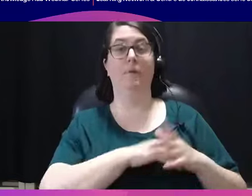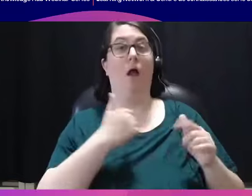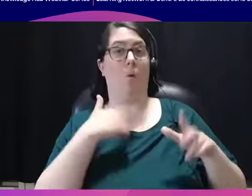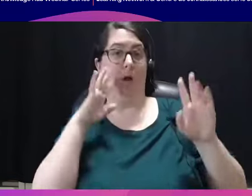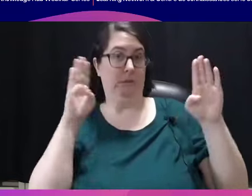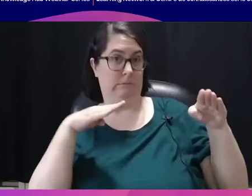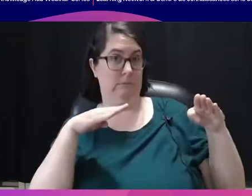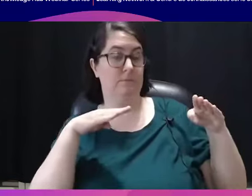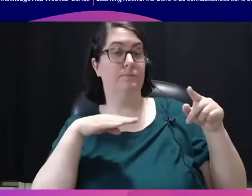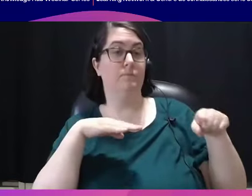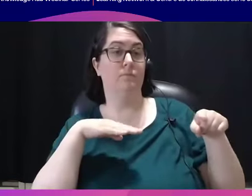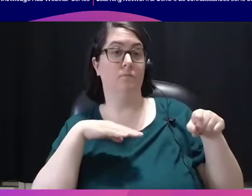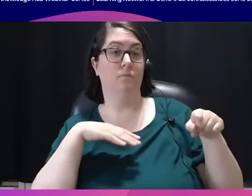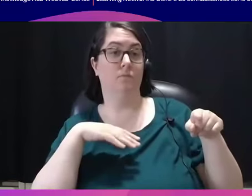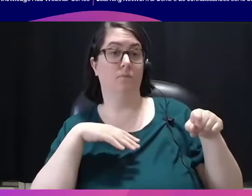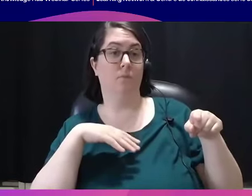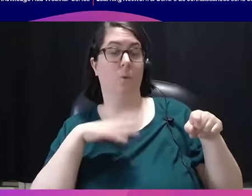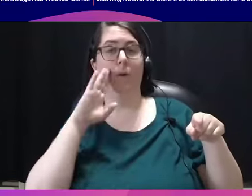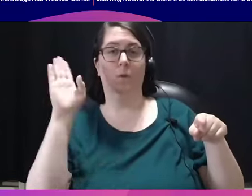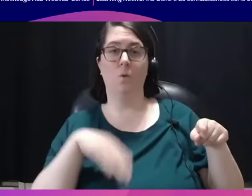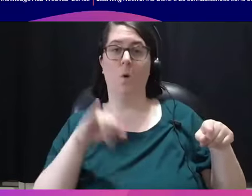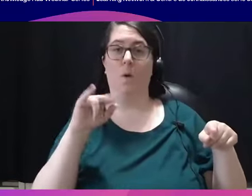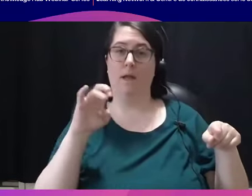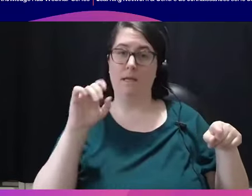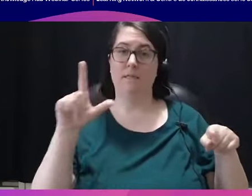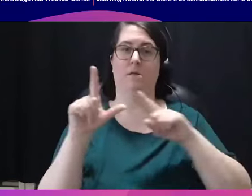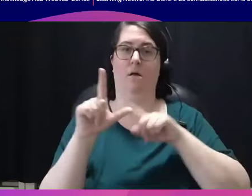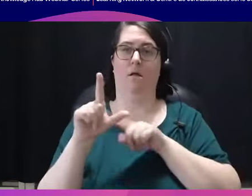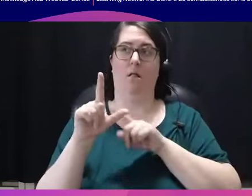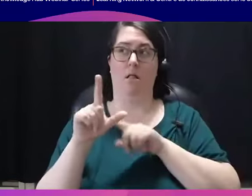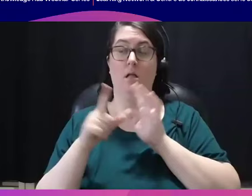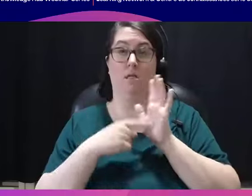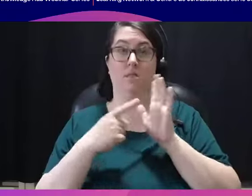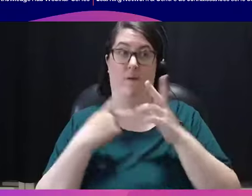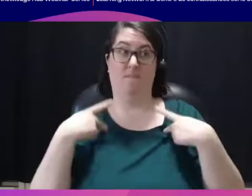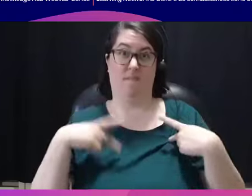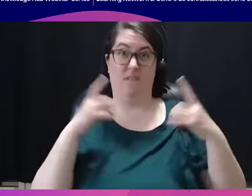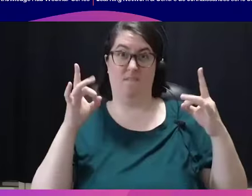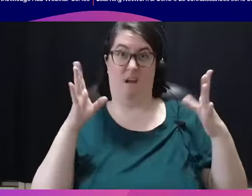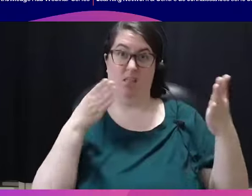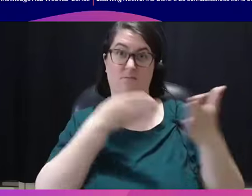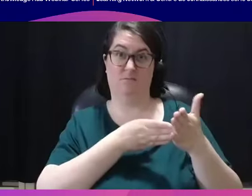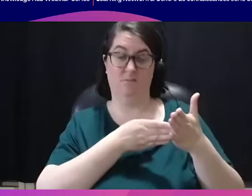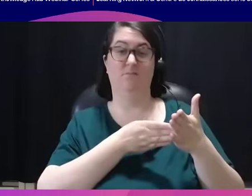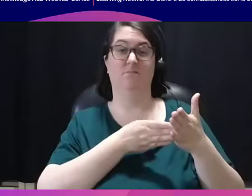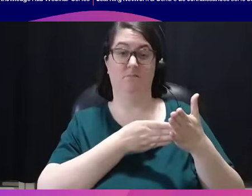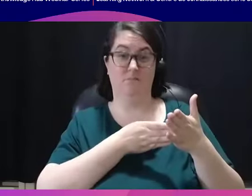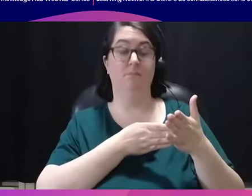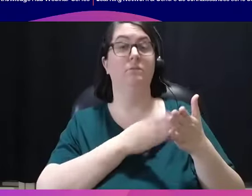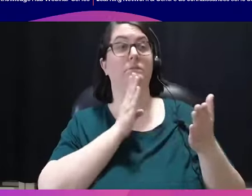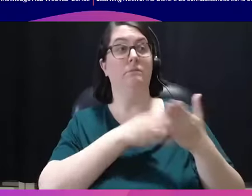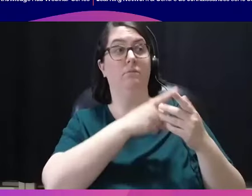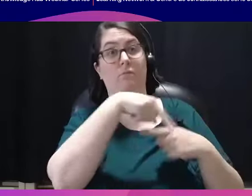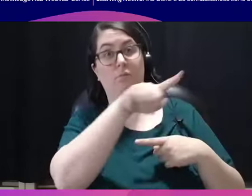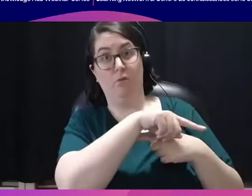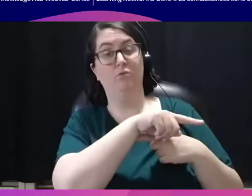highlight, though, is that we know incels are indeed sometimes physically violent, particularly against others, and